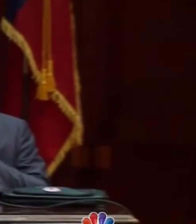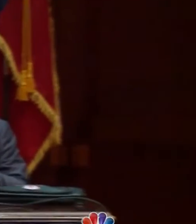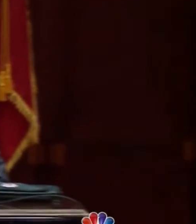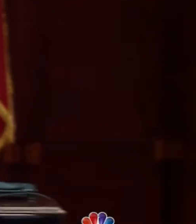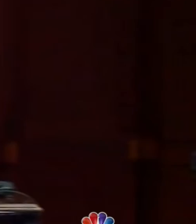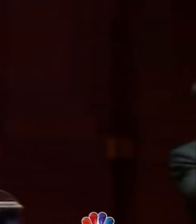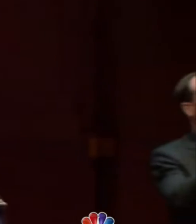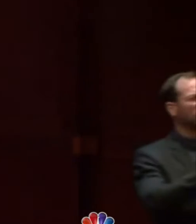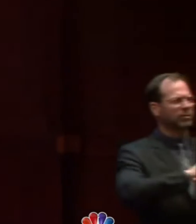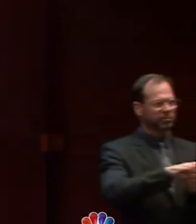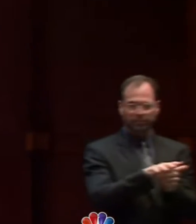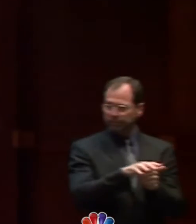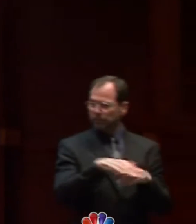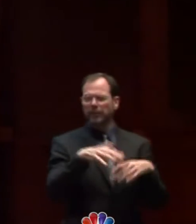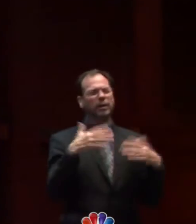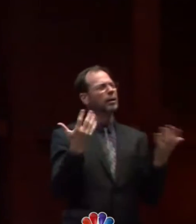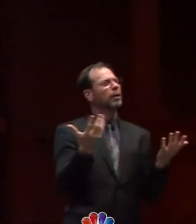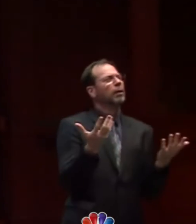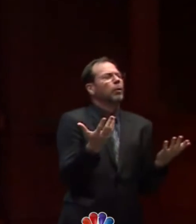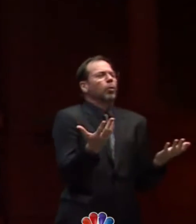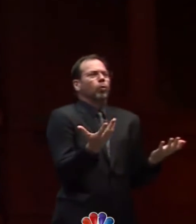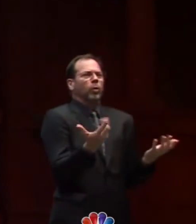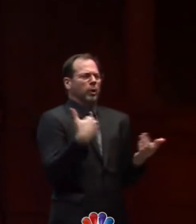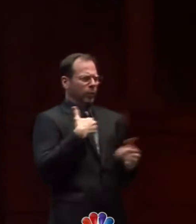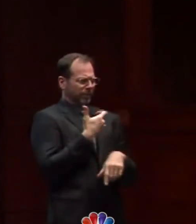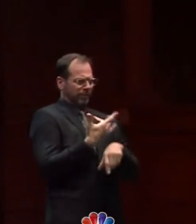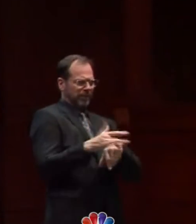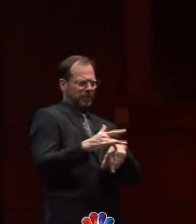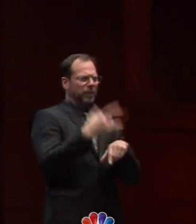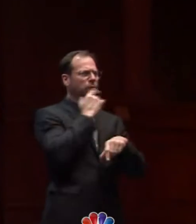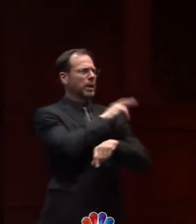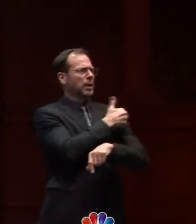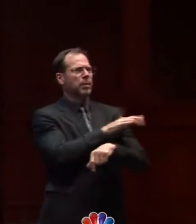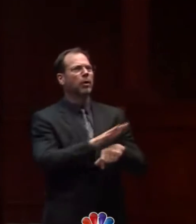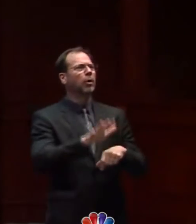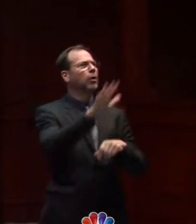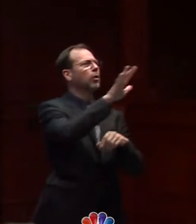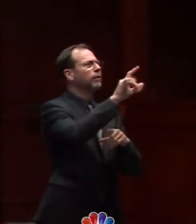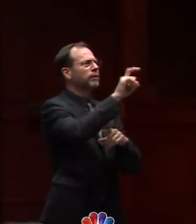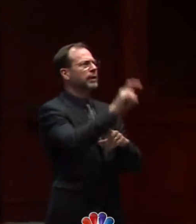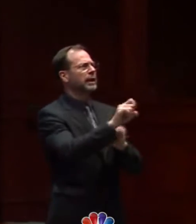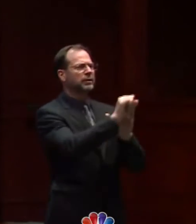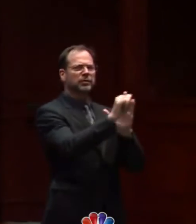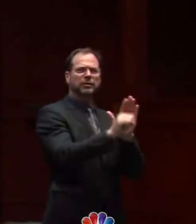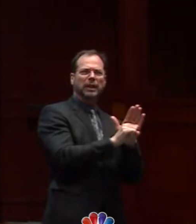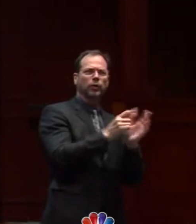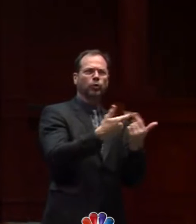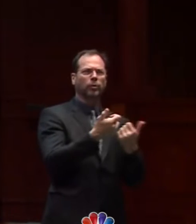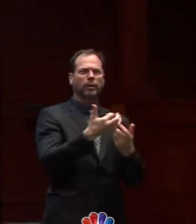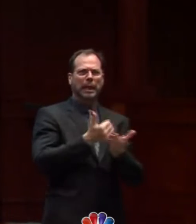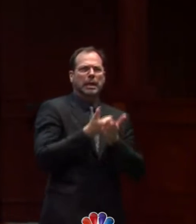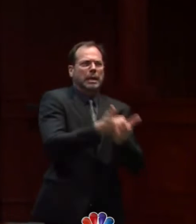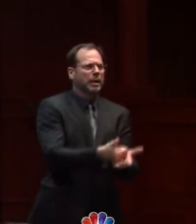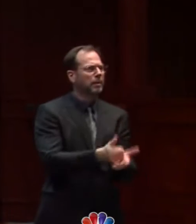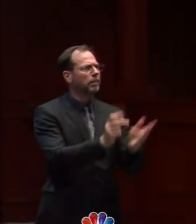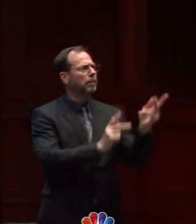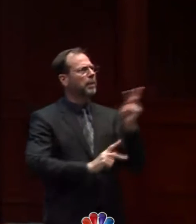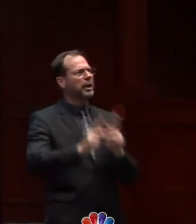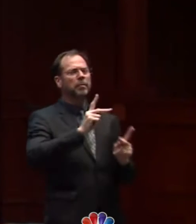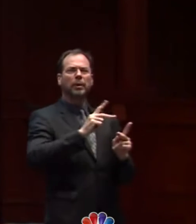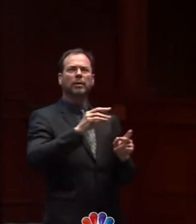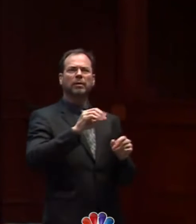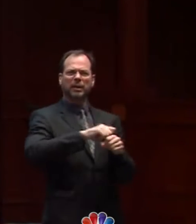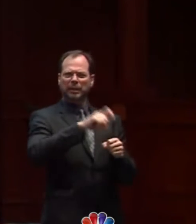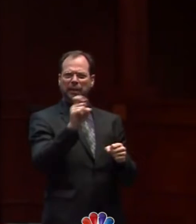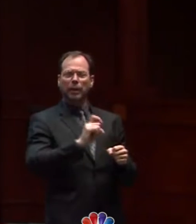the capability for hospitals across the entire state to be able to meet the needs of people in whatever region they may live